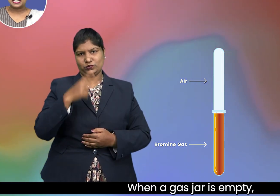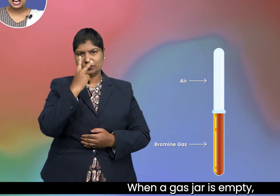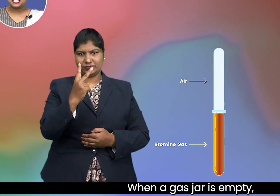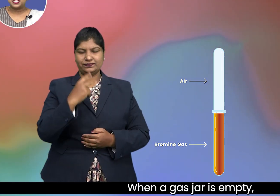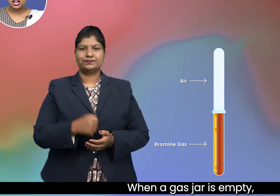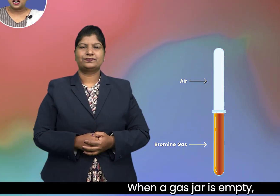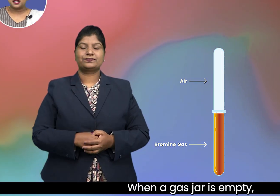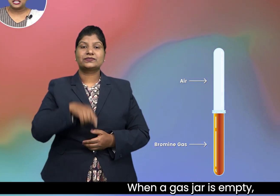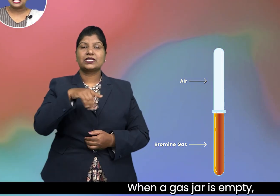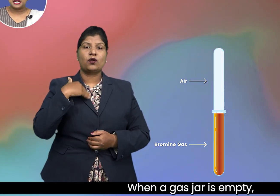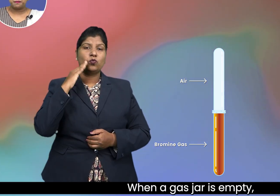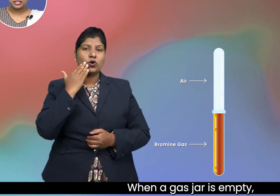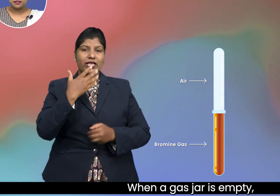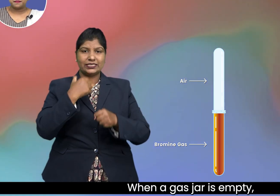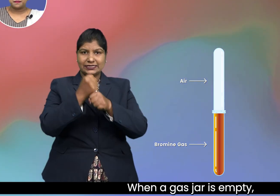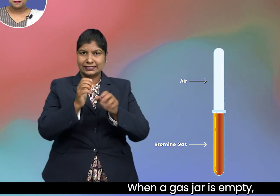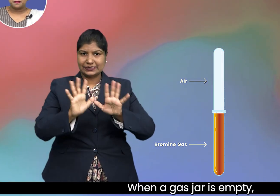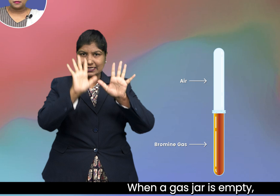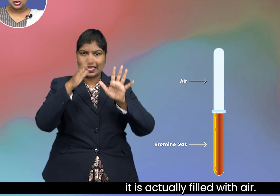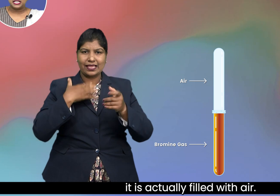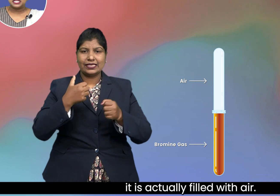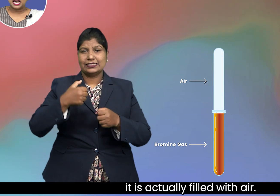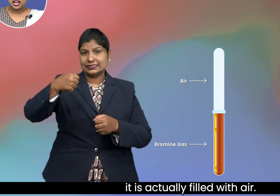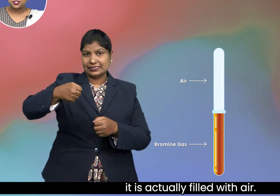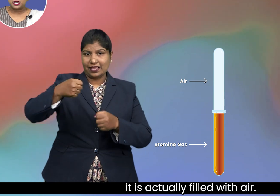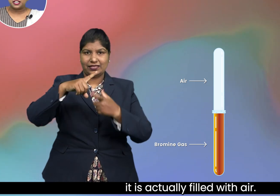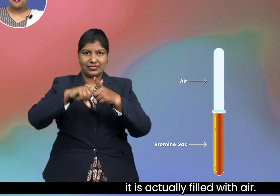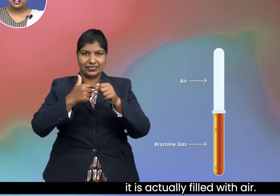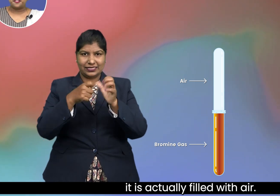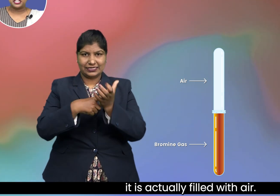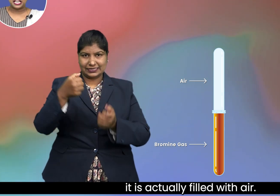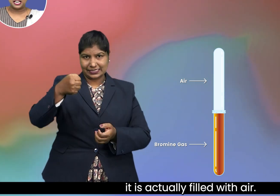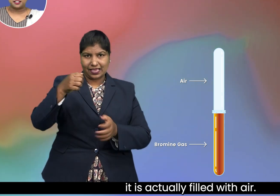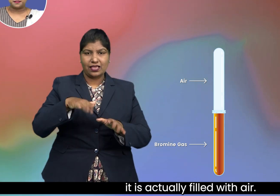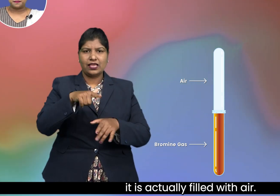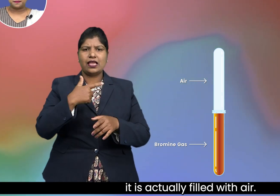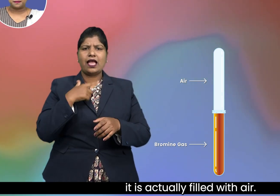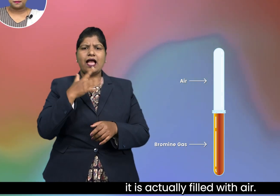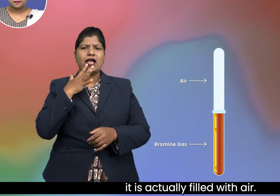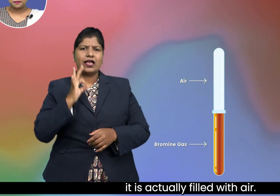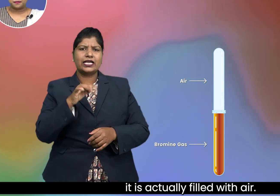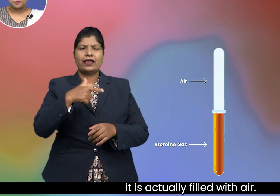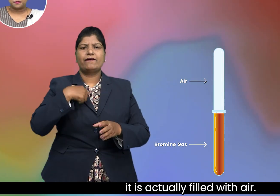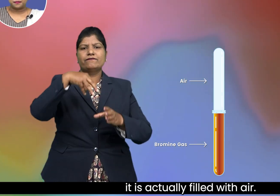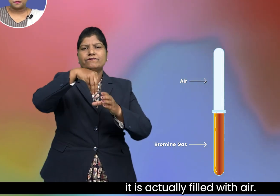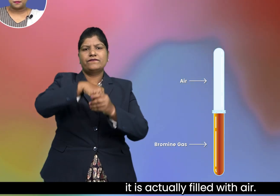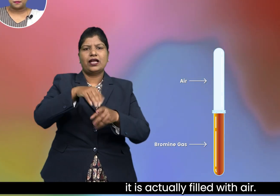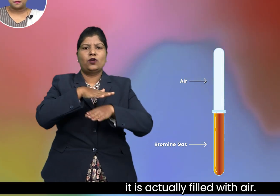When a gas jar is empty, it is actually filled with air.